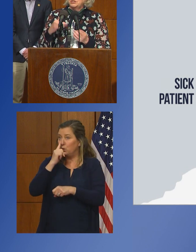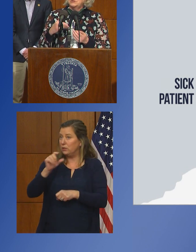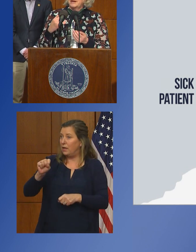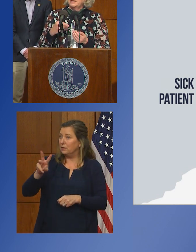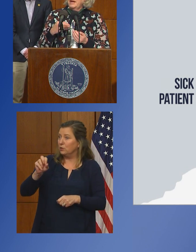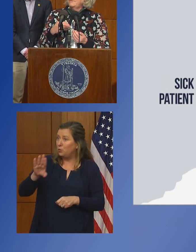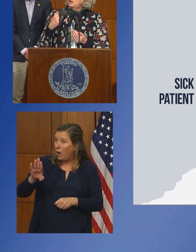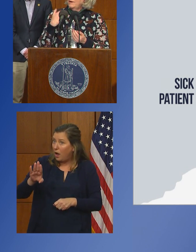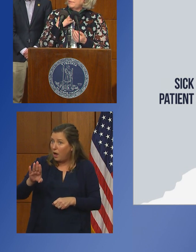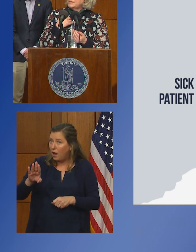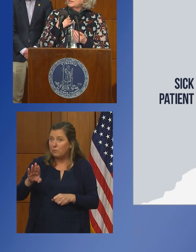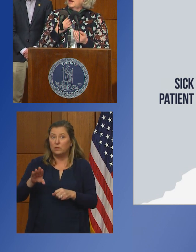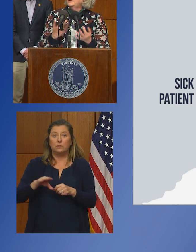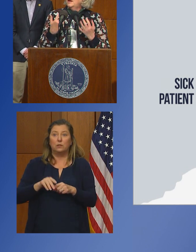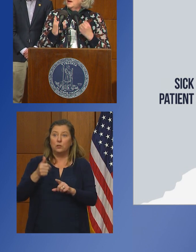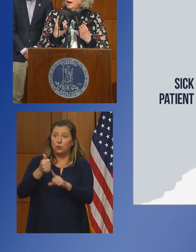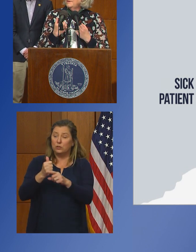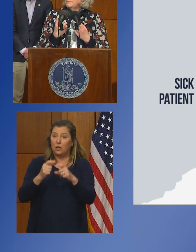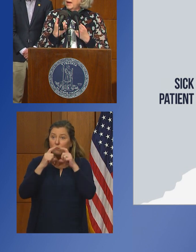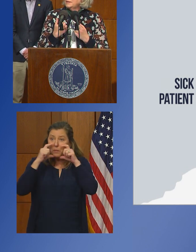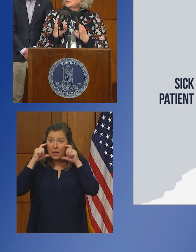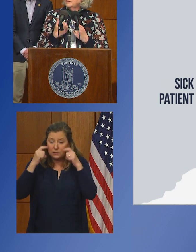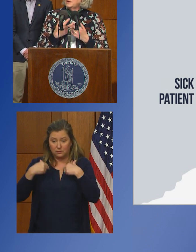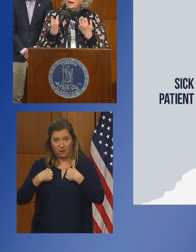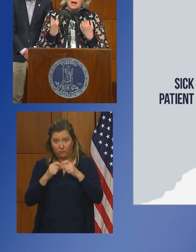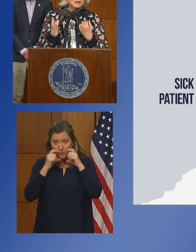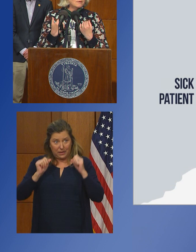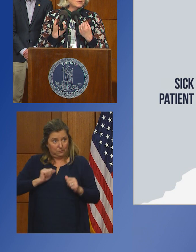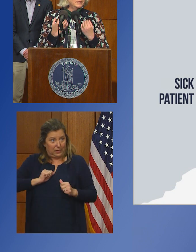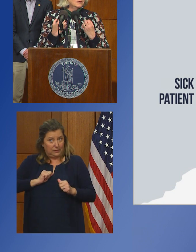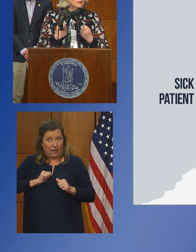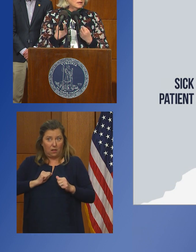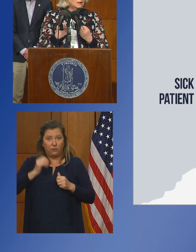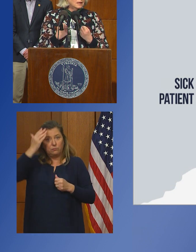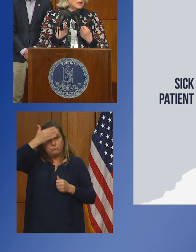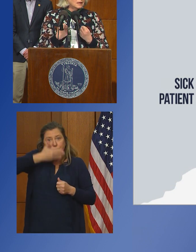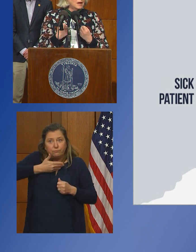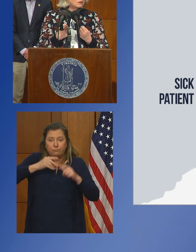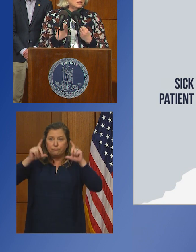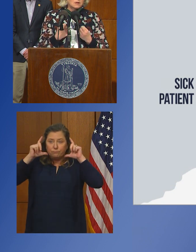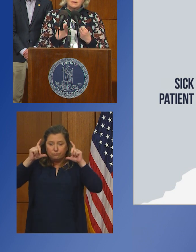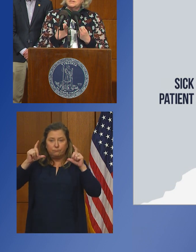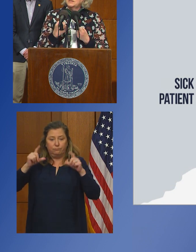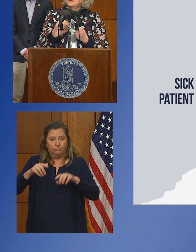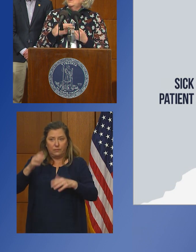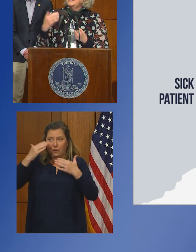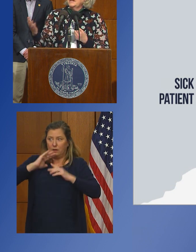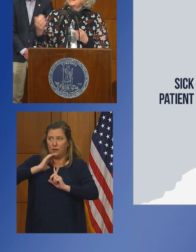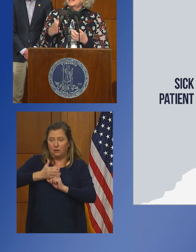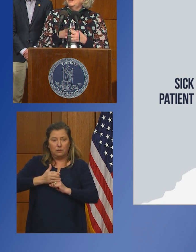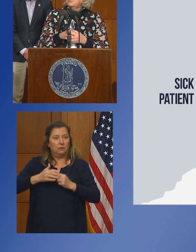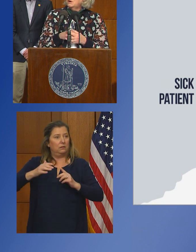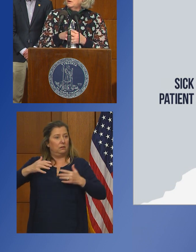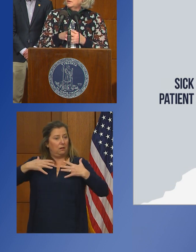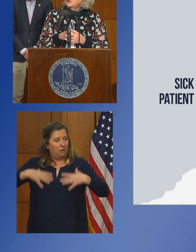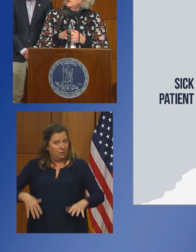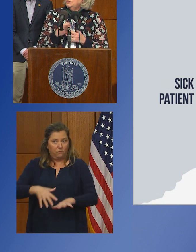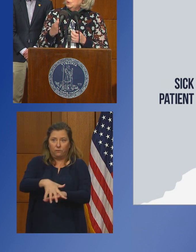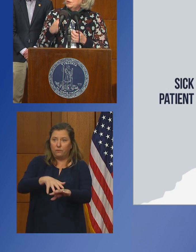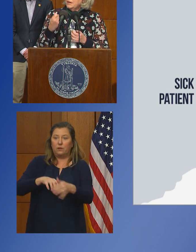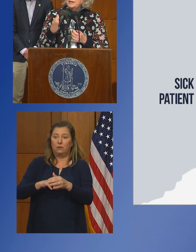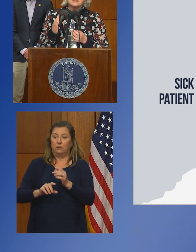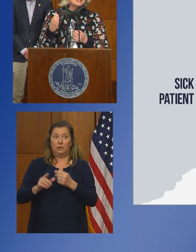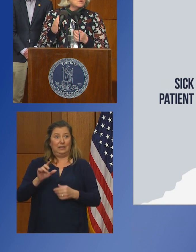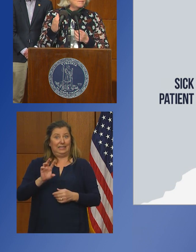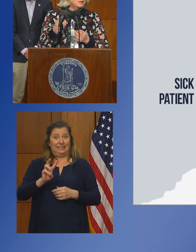can have you have a mask on, I have a mask, an eye covering, a gown and gloves. We stay 6 feet apart.